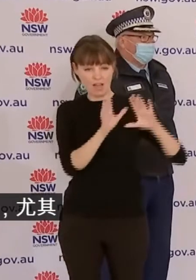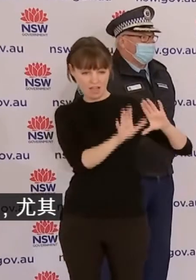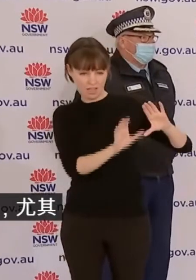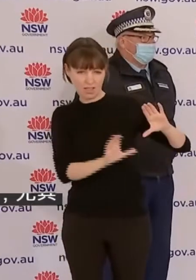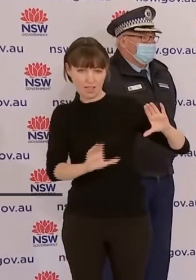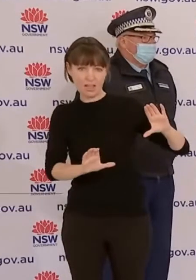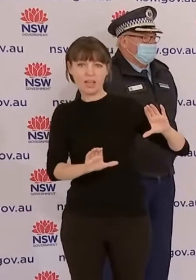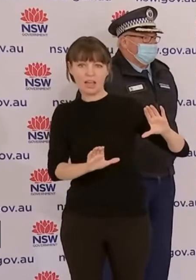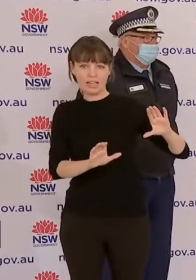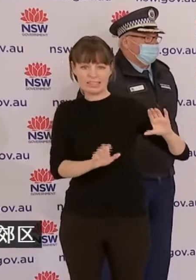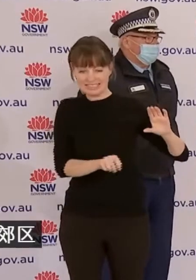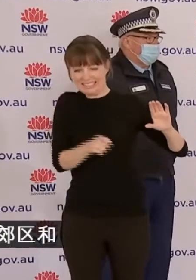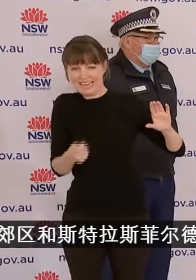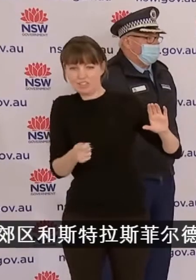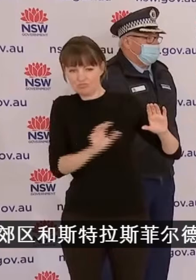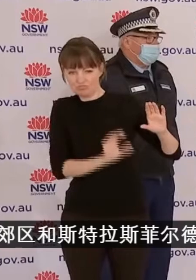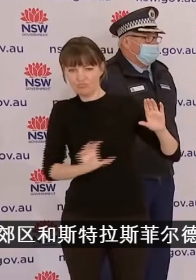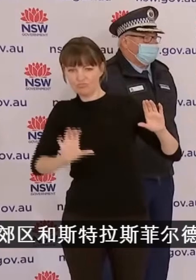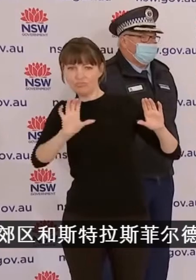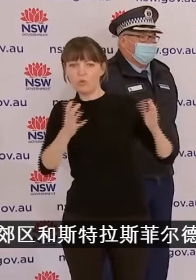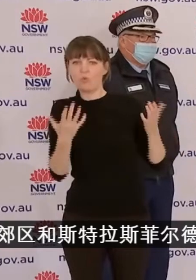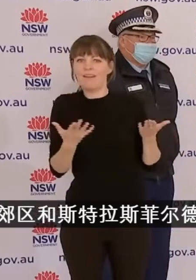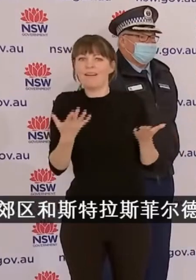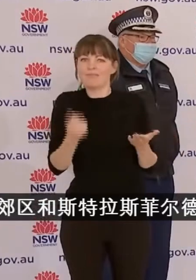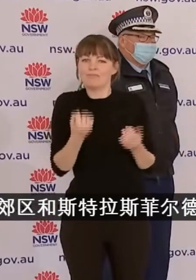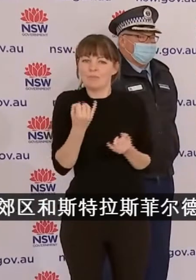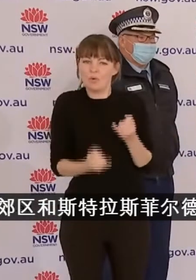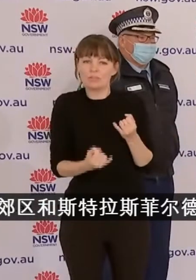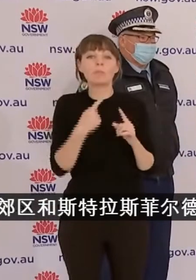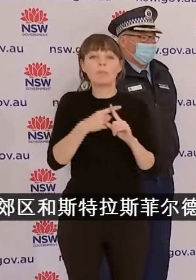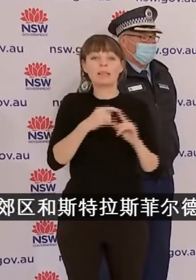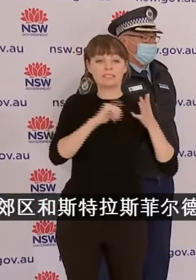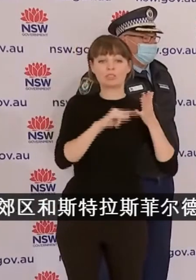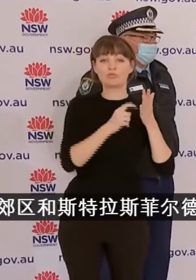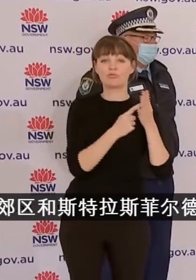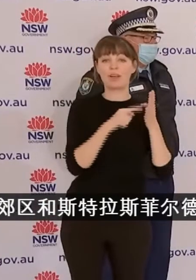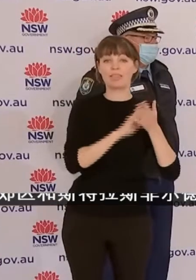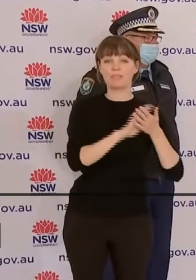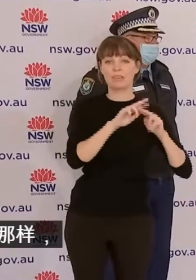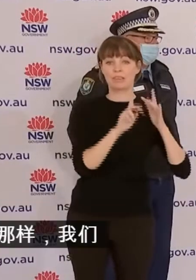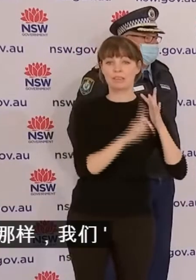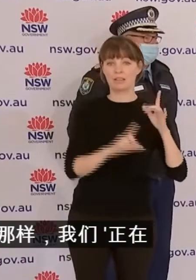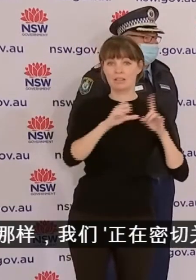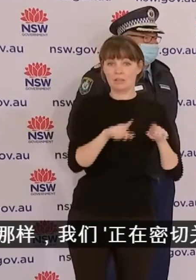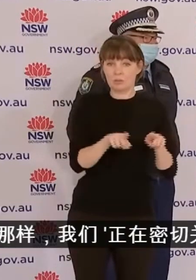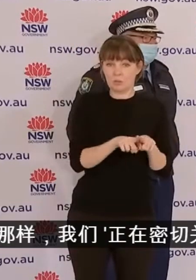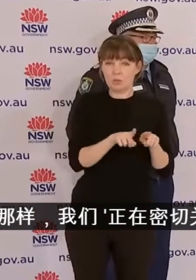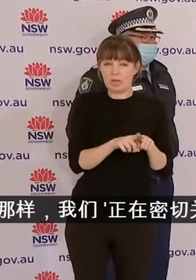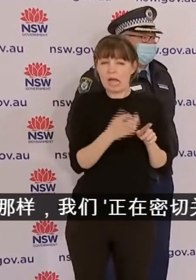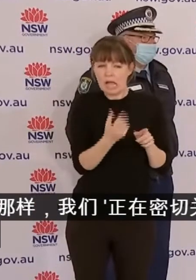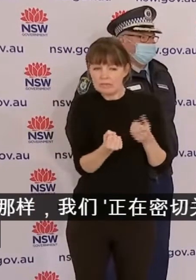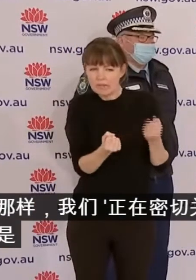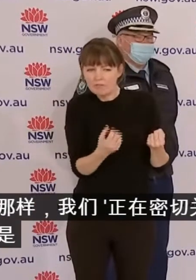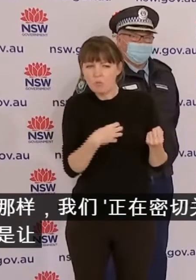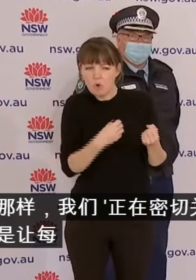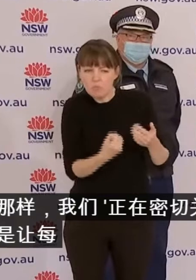suburbs that border onto the affected suburbs, and Strathfield as well. And as the Premier's indicated, we're watching those